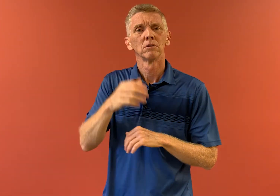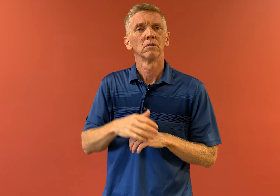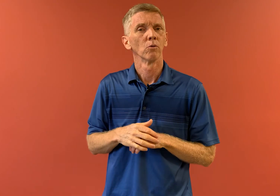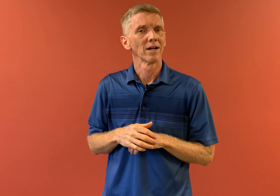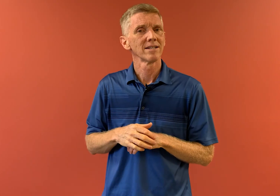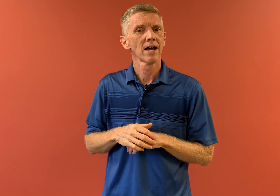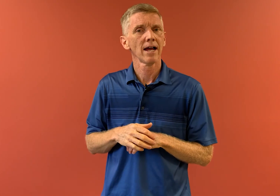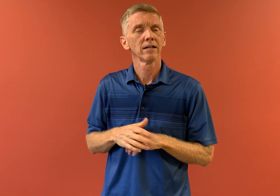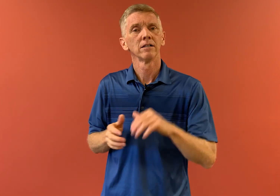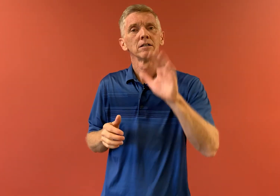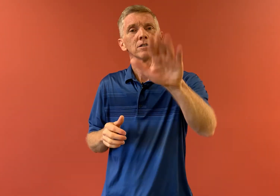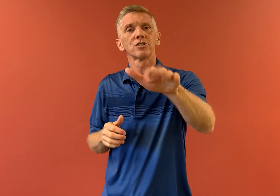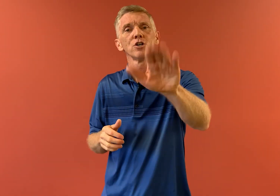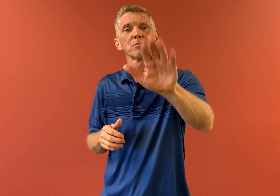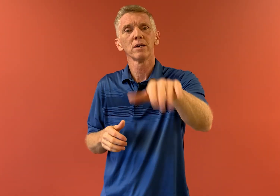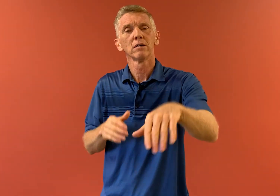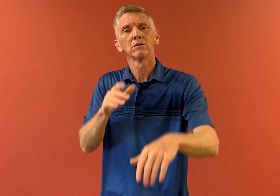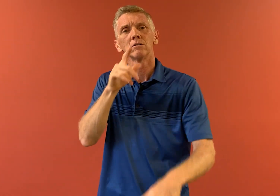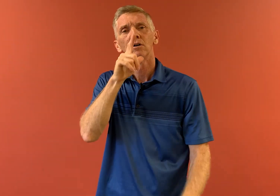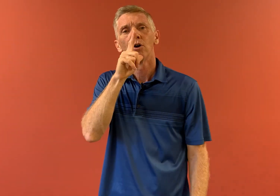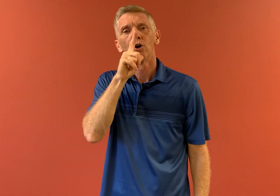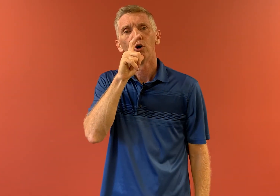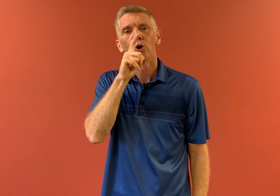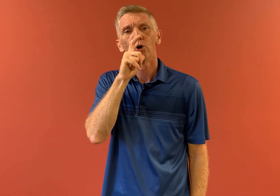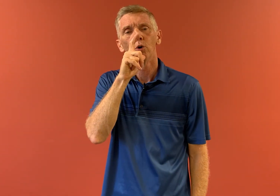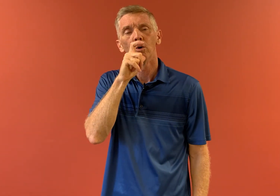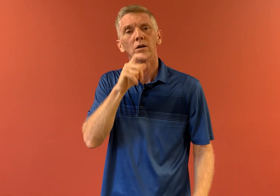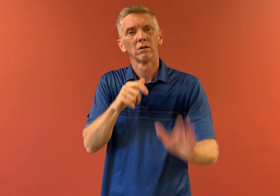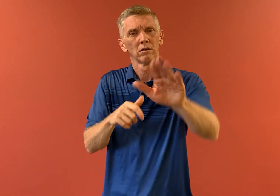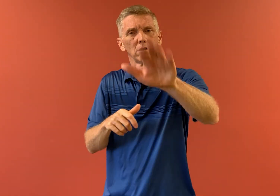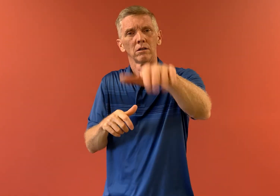What did I sign? Excuse me. Who?